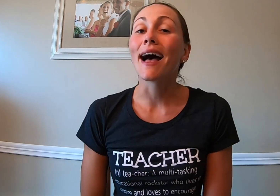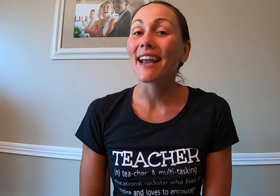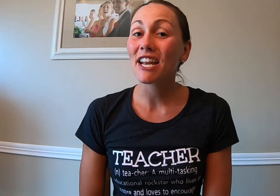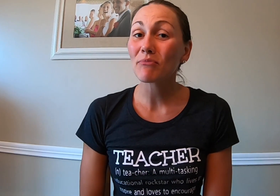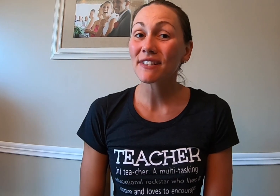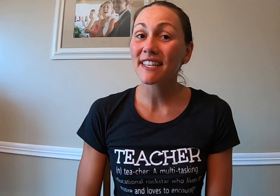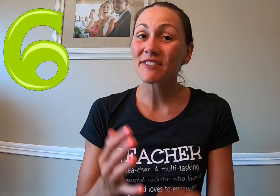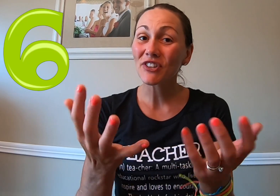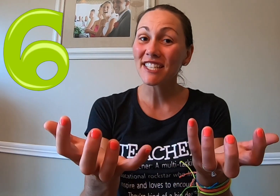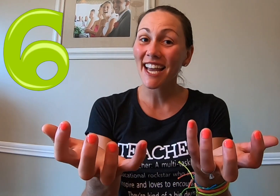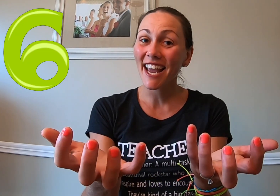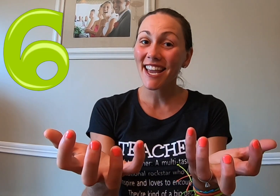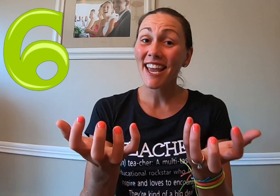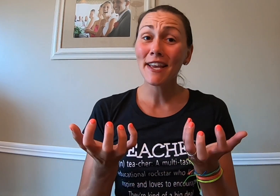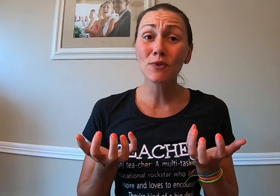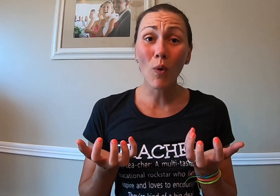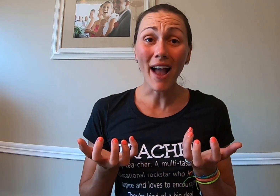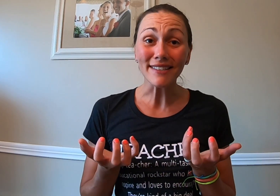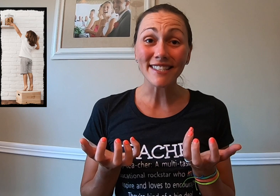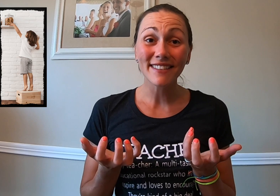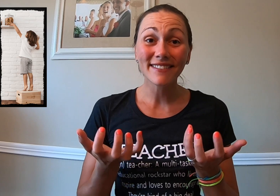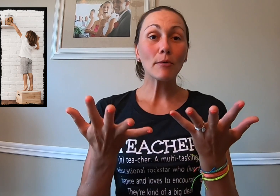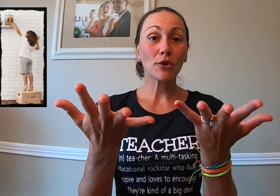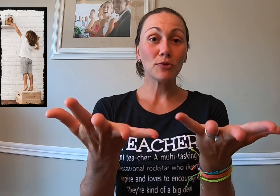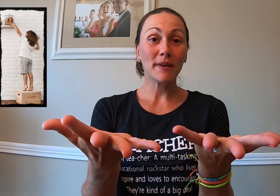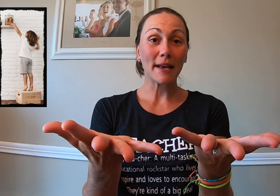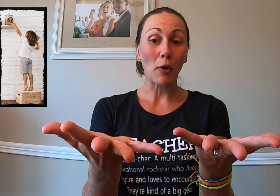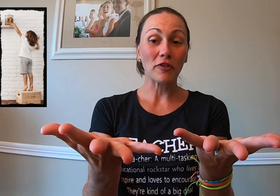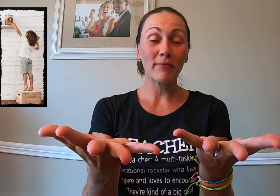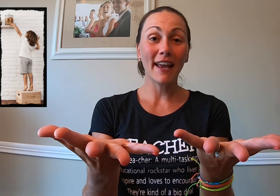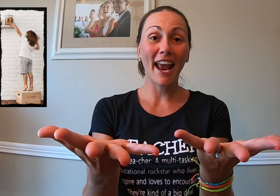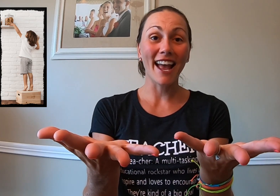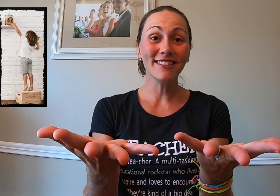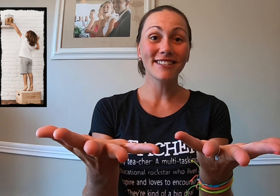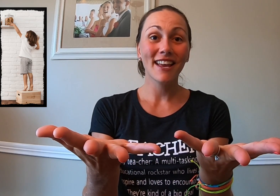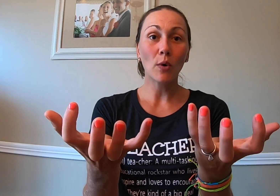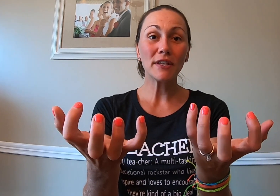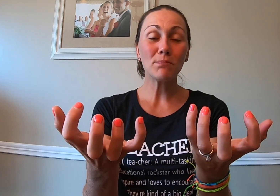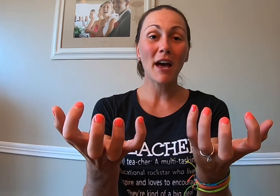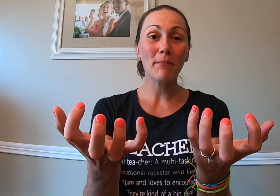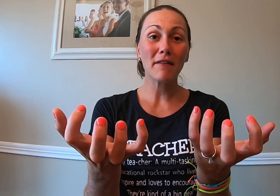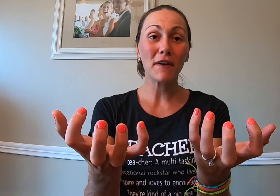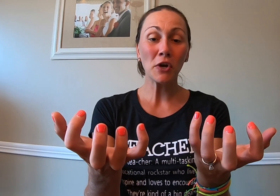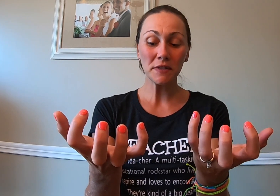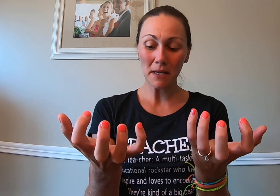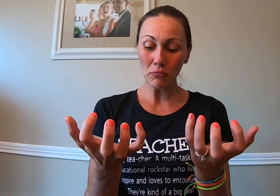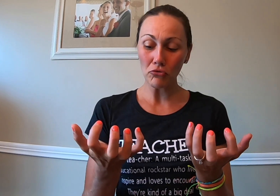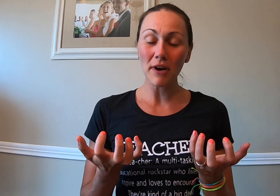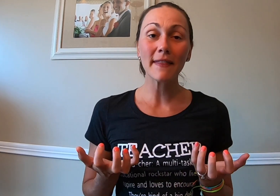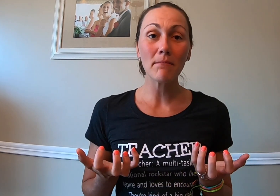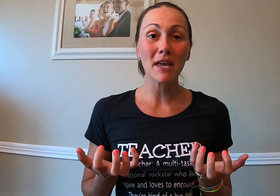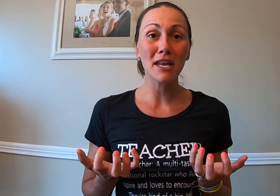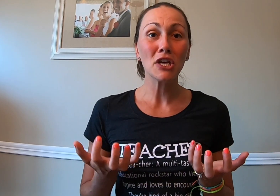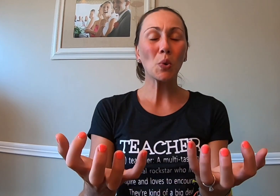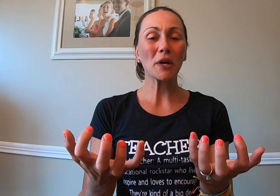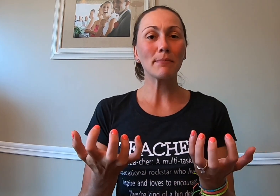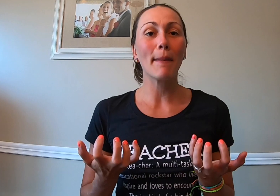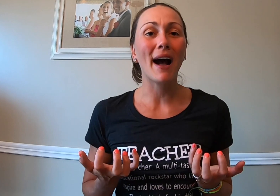Sign number 6 for today is want. I'm going to take both of my hands. I'm going to bend my fingers and bring them in towards my